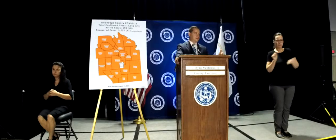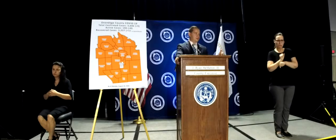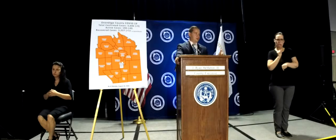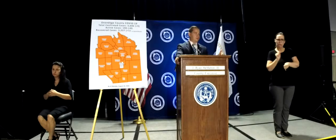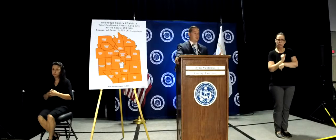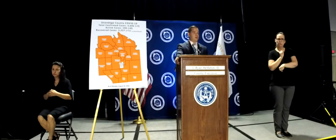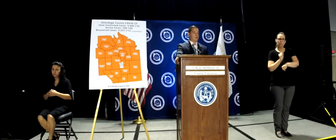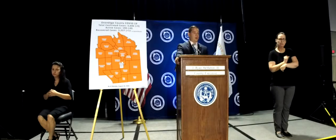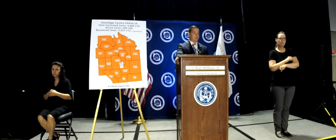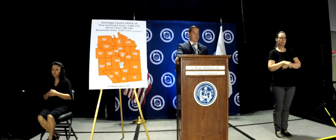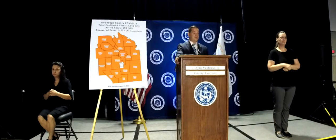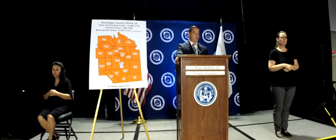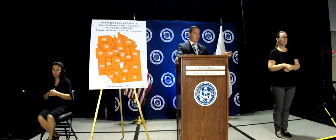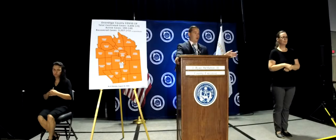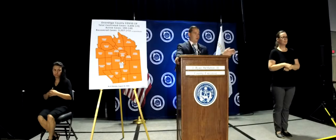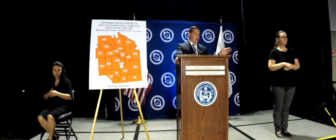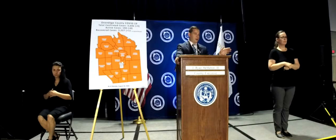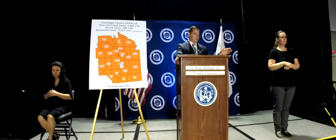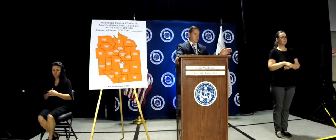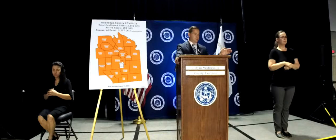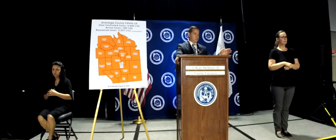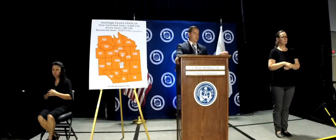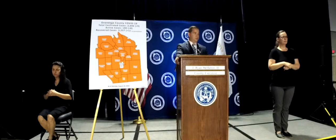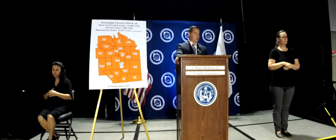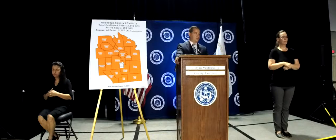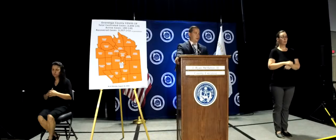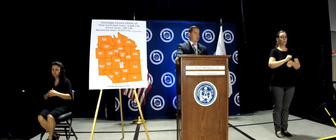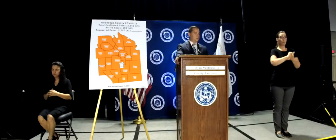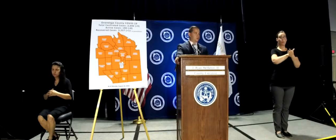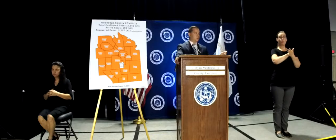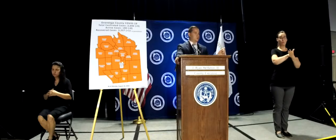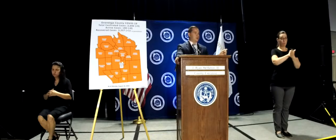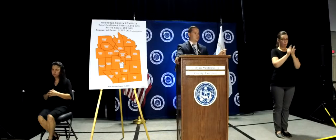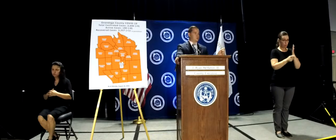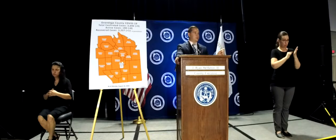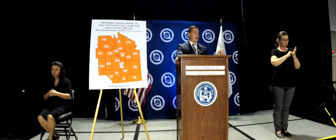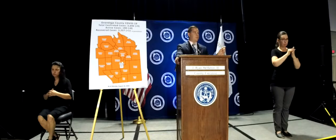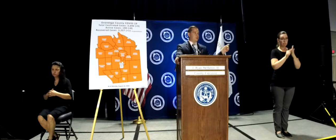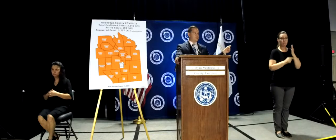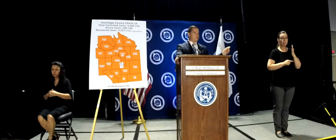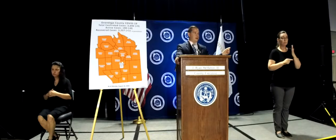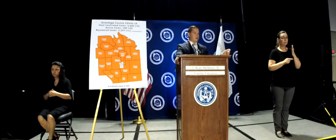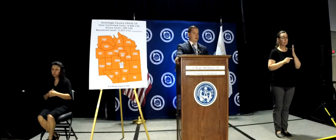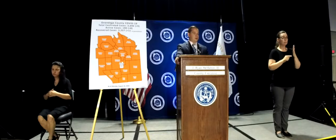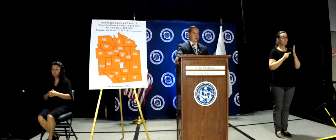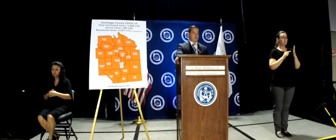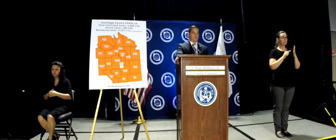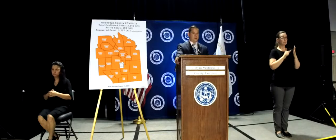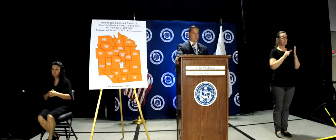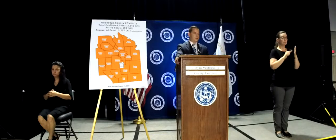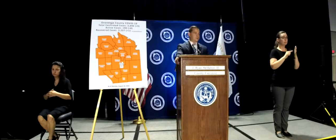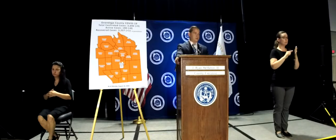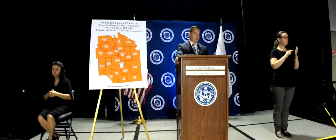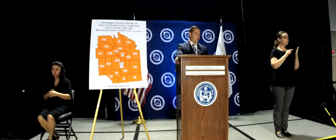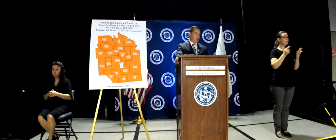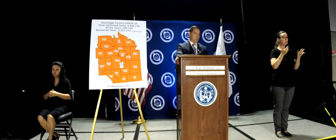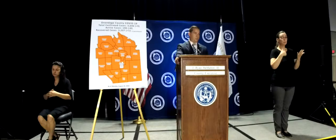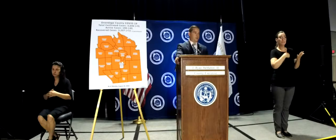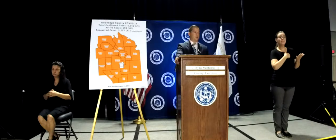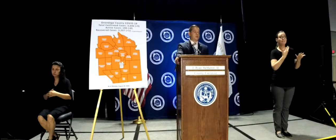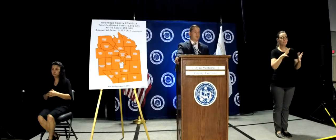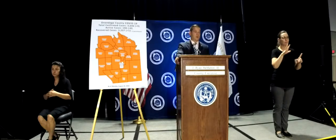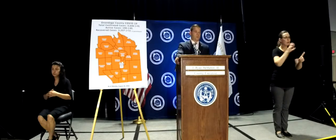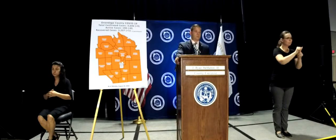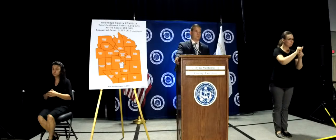trace fast enough. Well, even with all of that, and that I'm sure there was cases we got because of that, the infection rate still didn't go